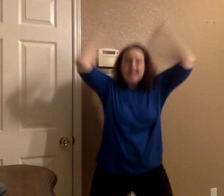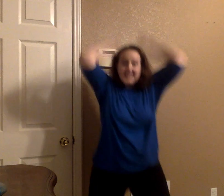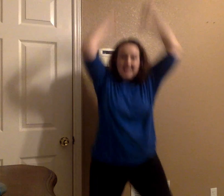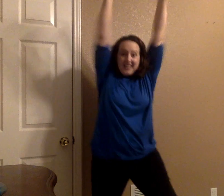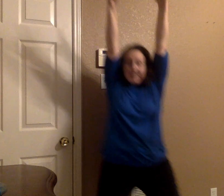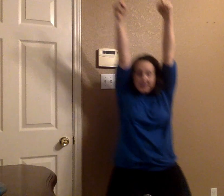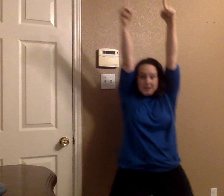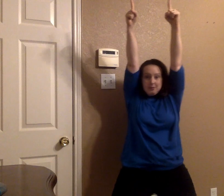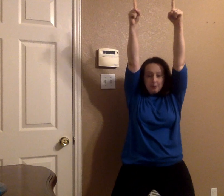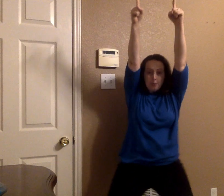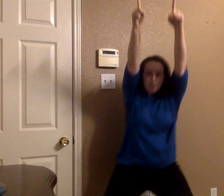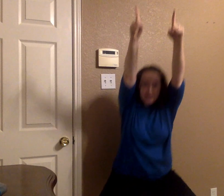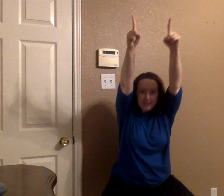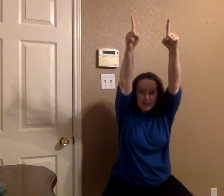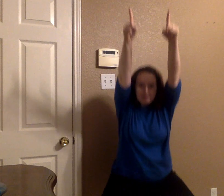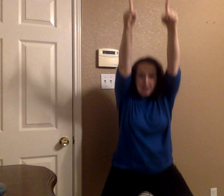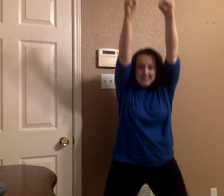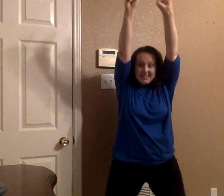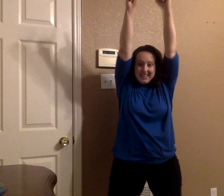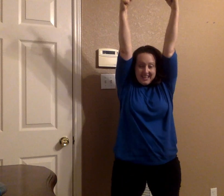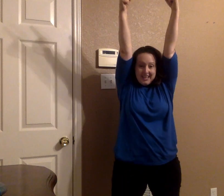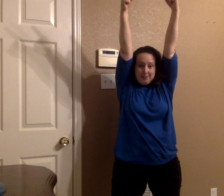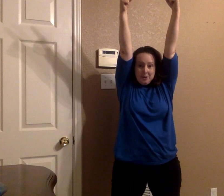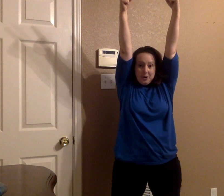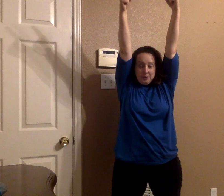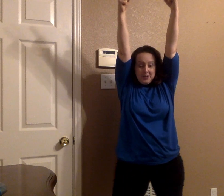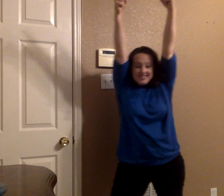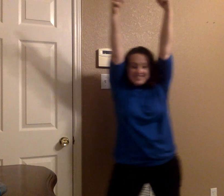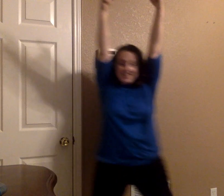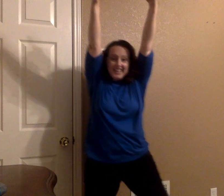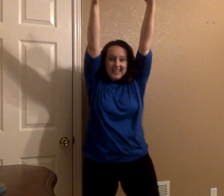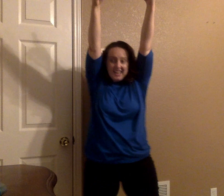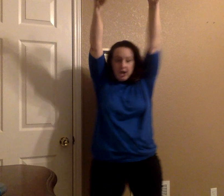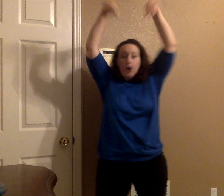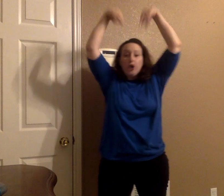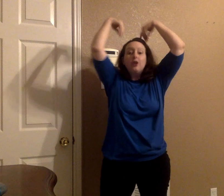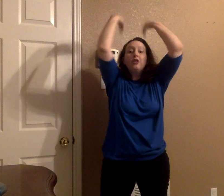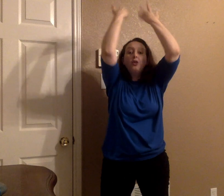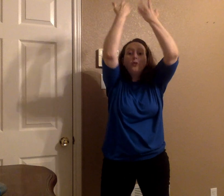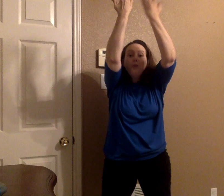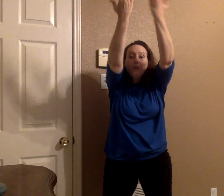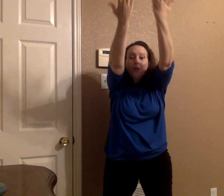to him, we're pointing up, to him we sing, Gloria.